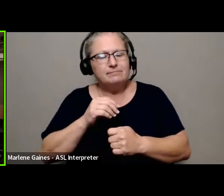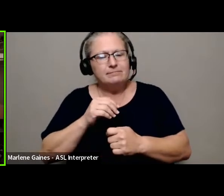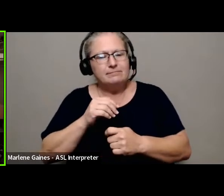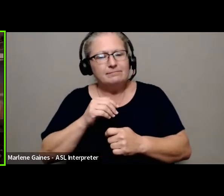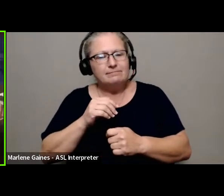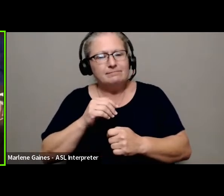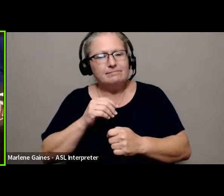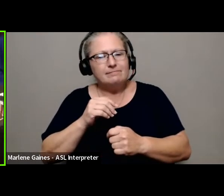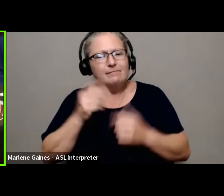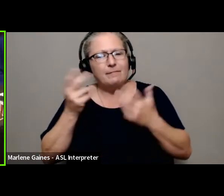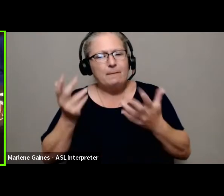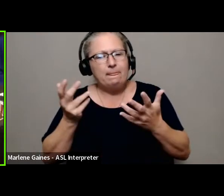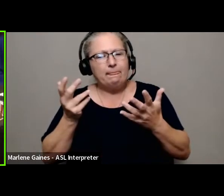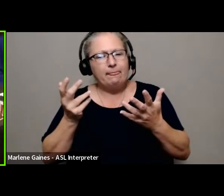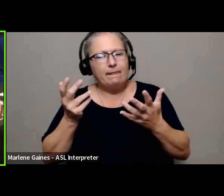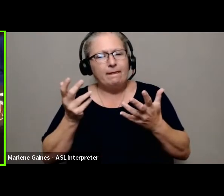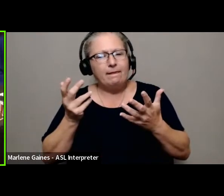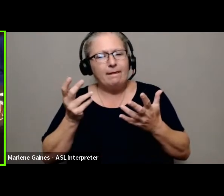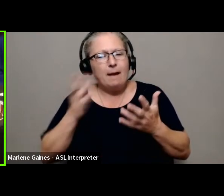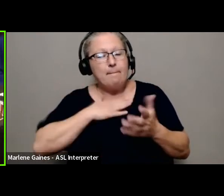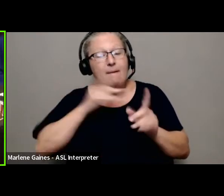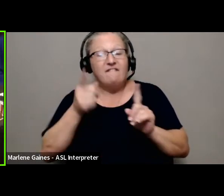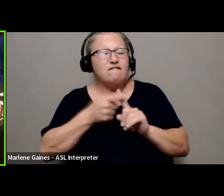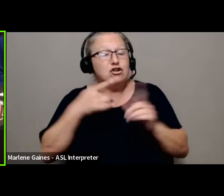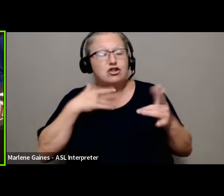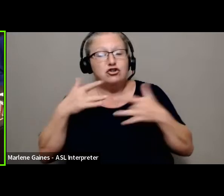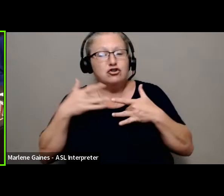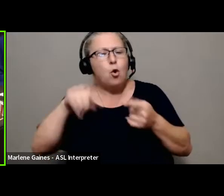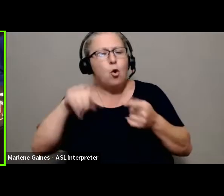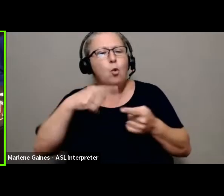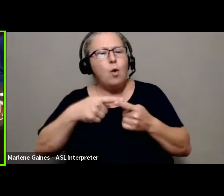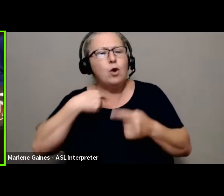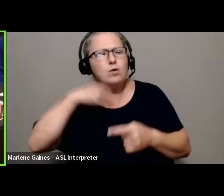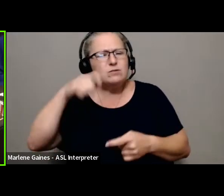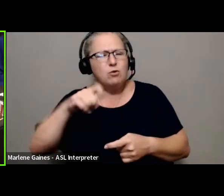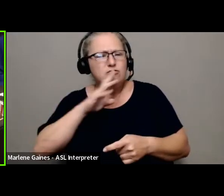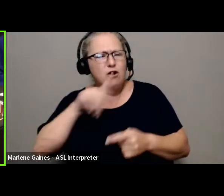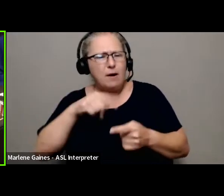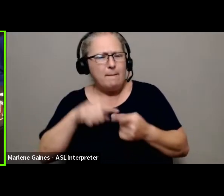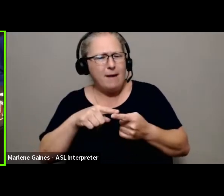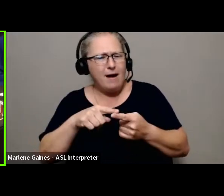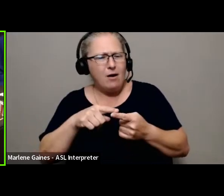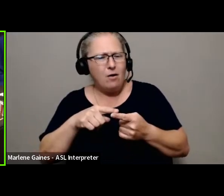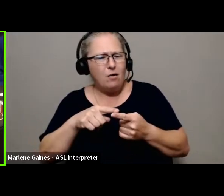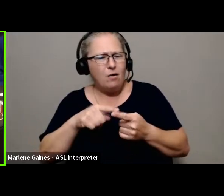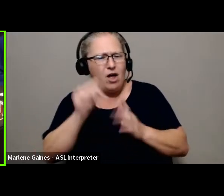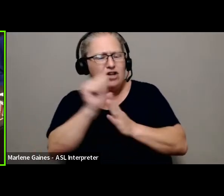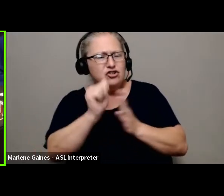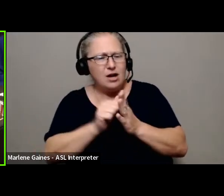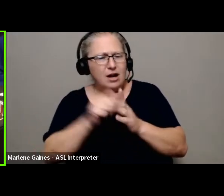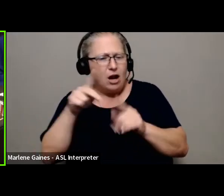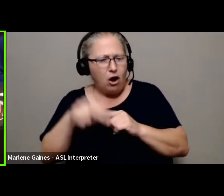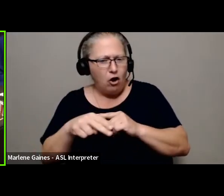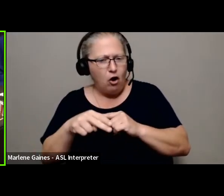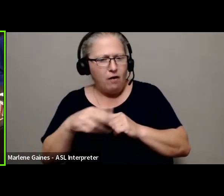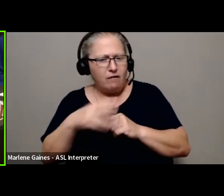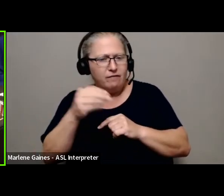yeah, I guess my first concern is, when are we supposed to be talking about agenda